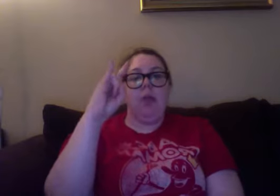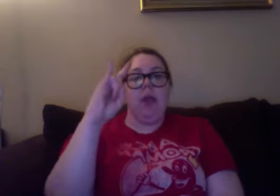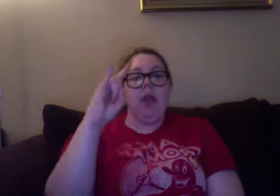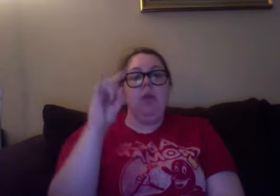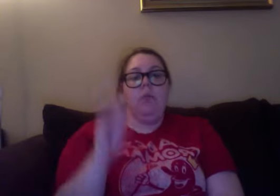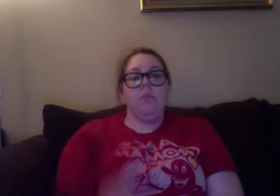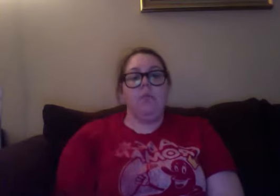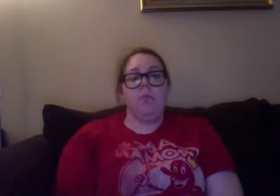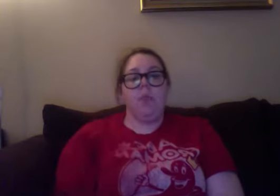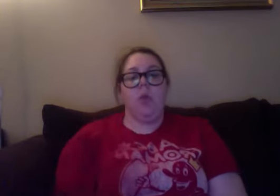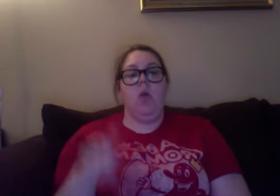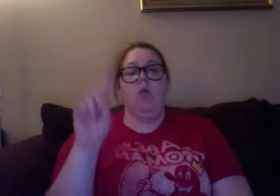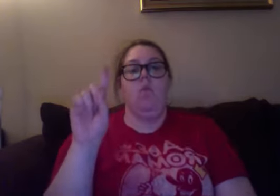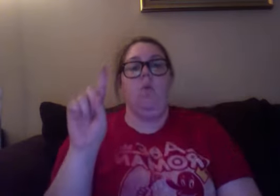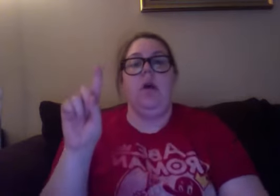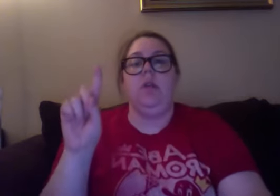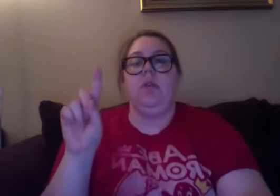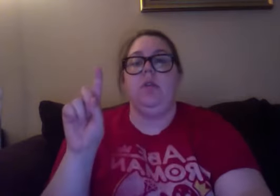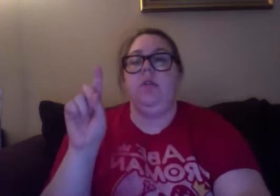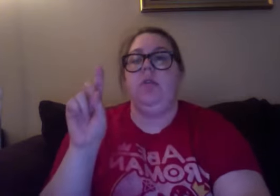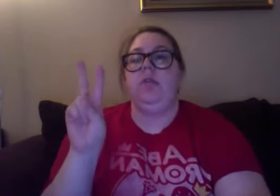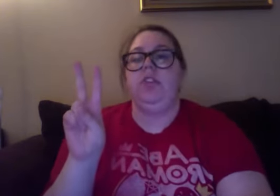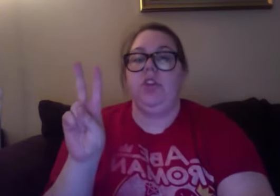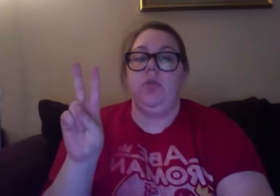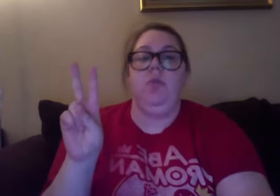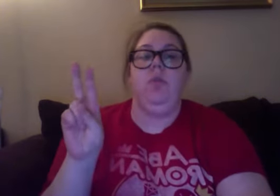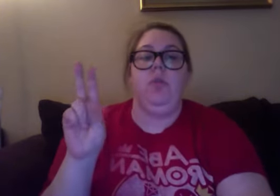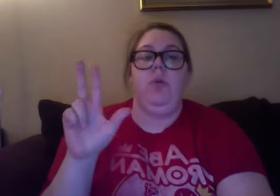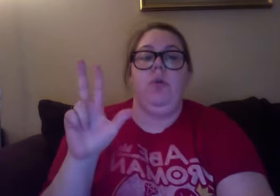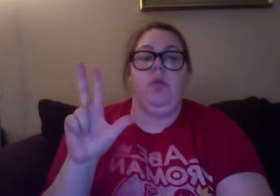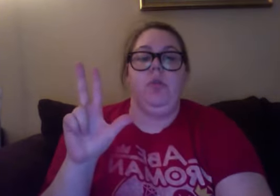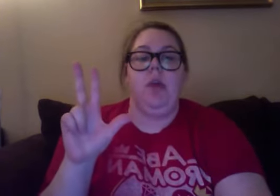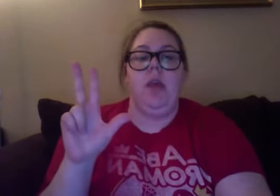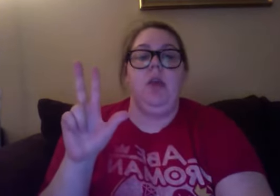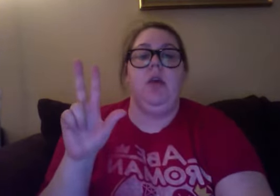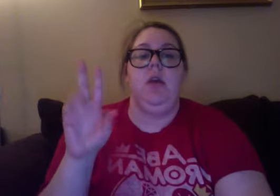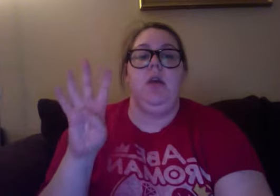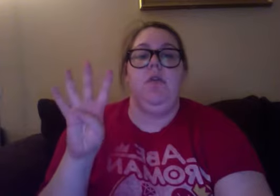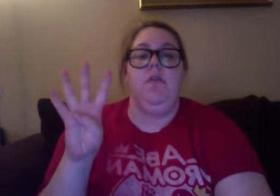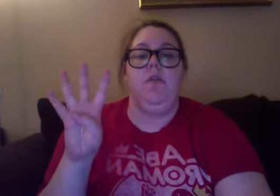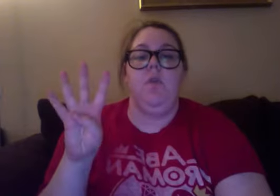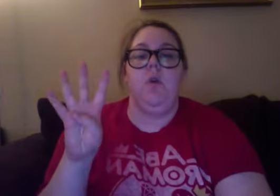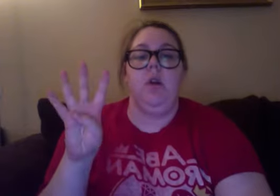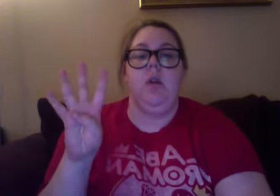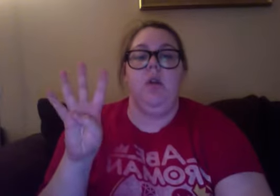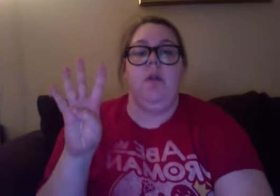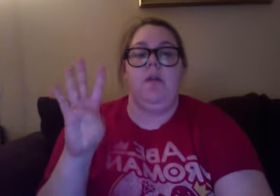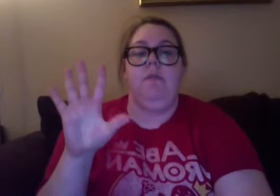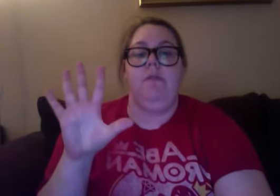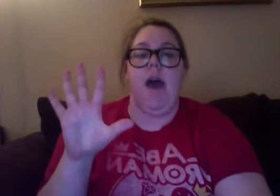airplane, one, two, three, four,